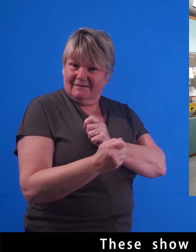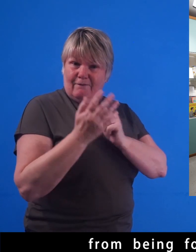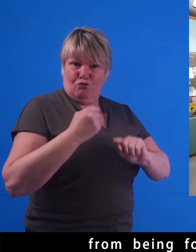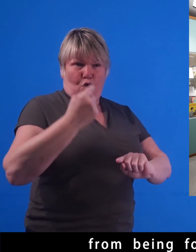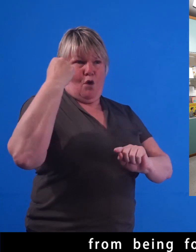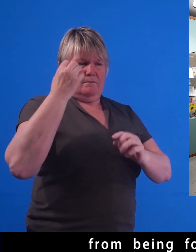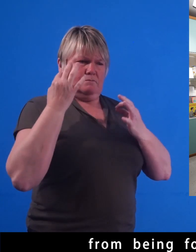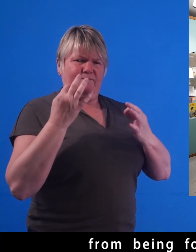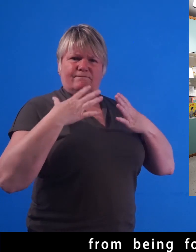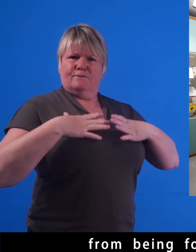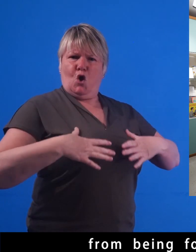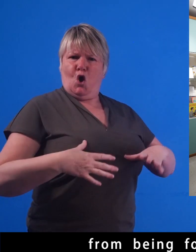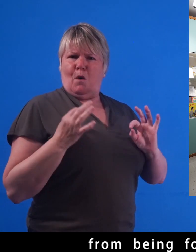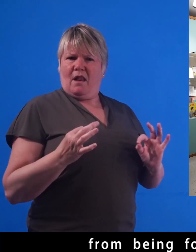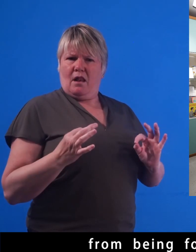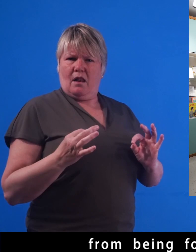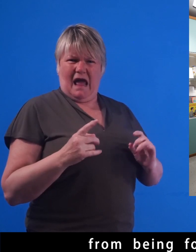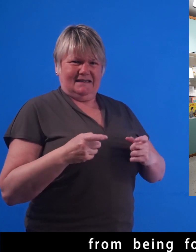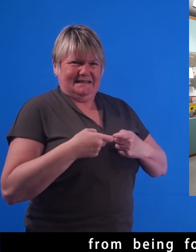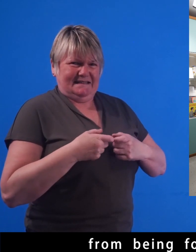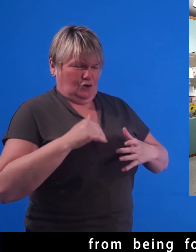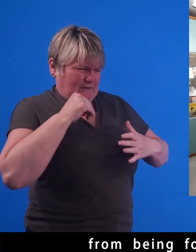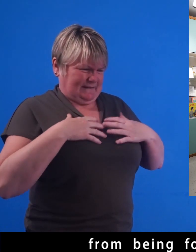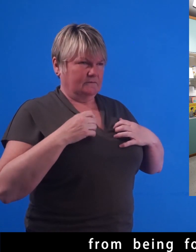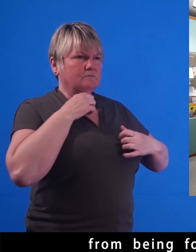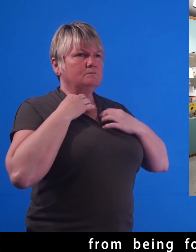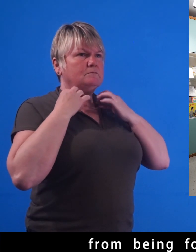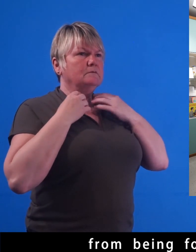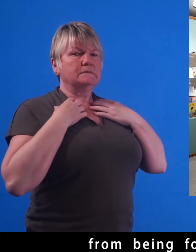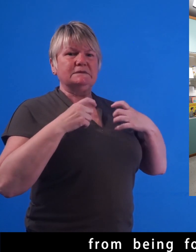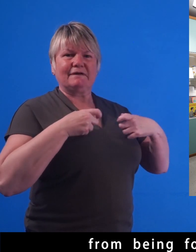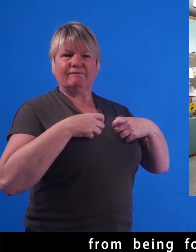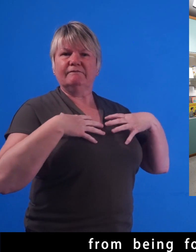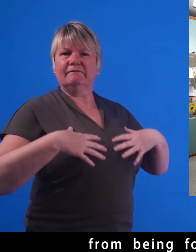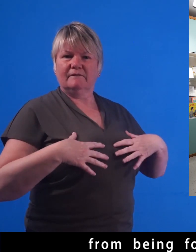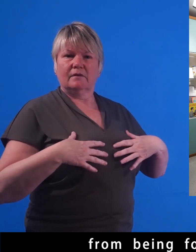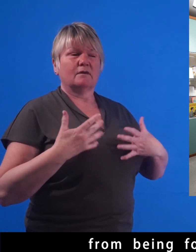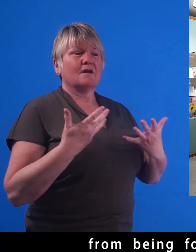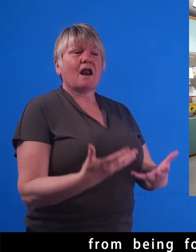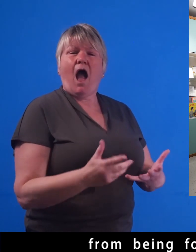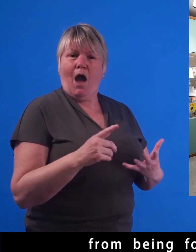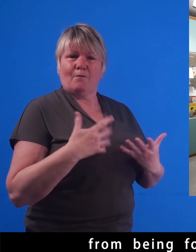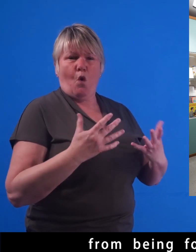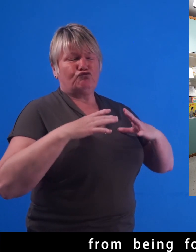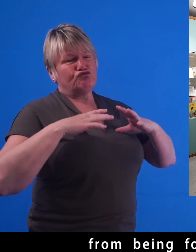years, from being formal and restricting to being much more relaxed and